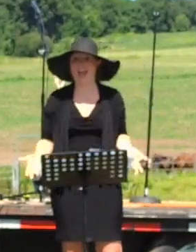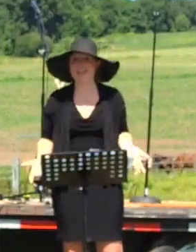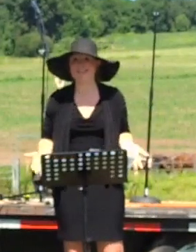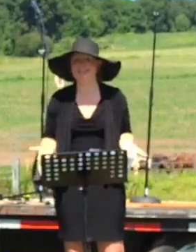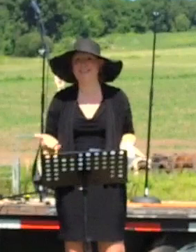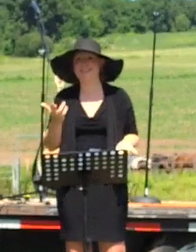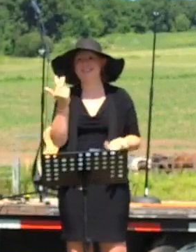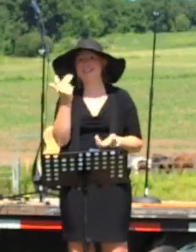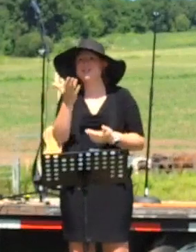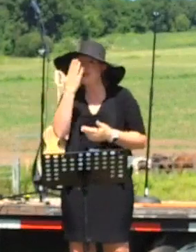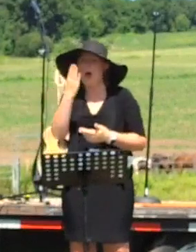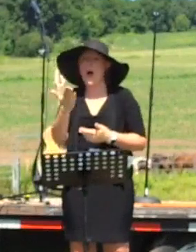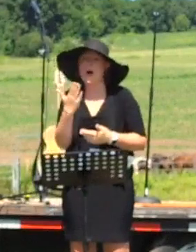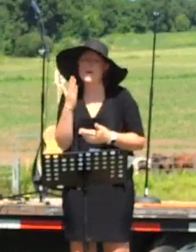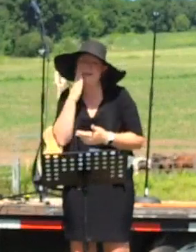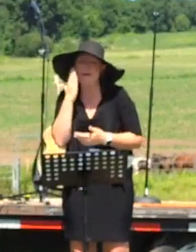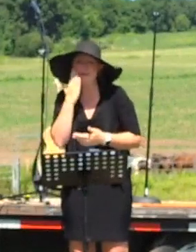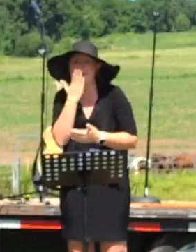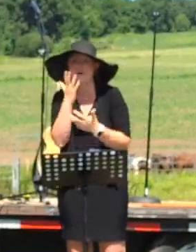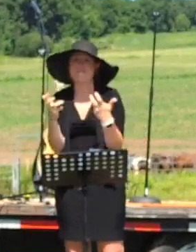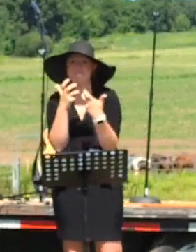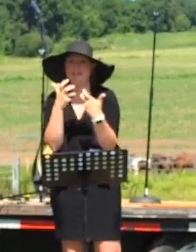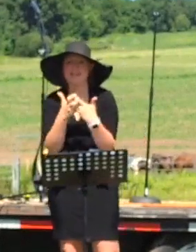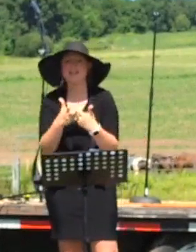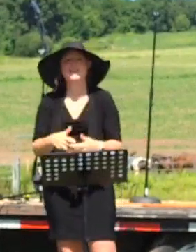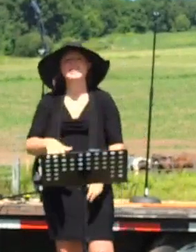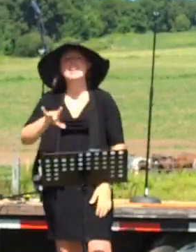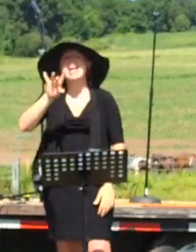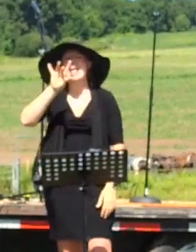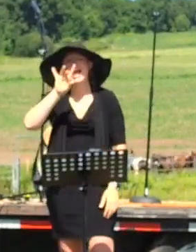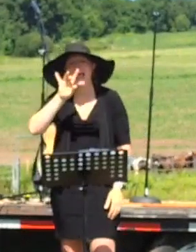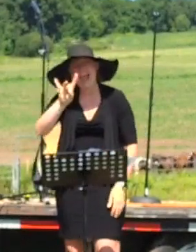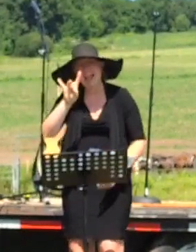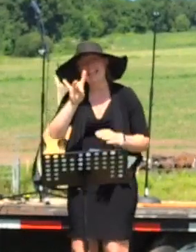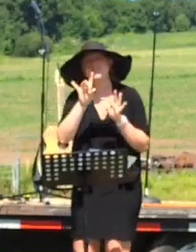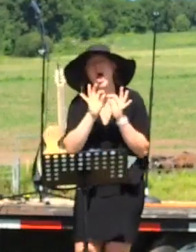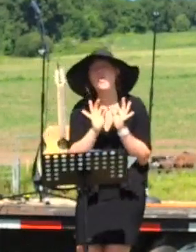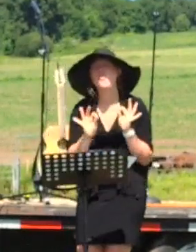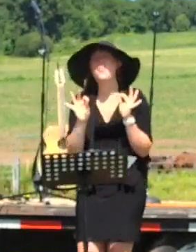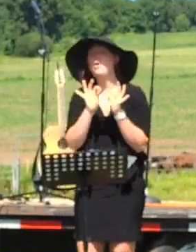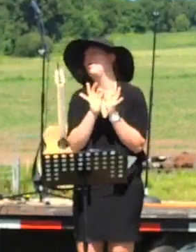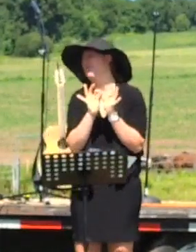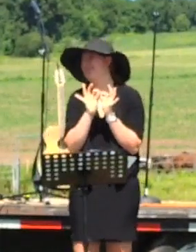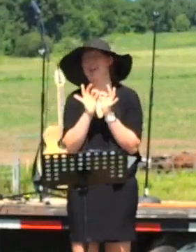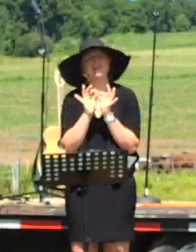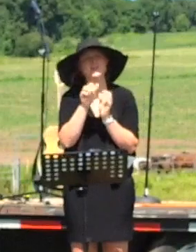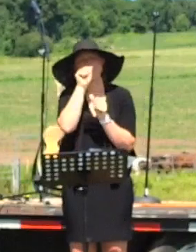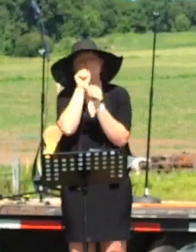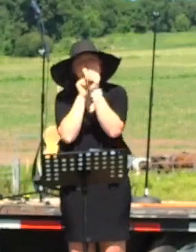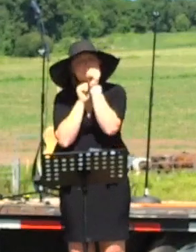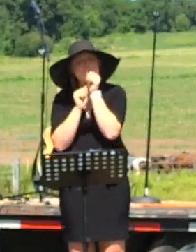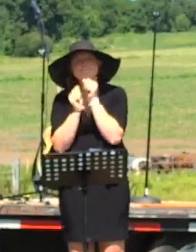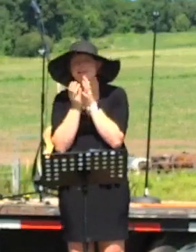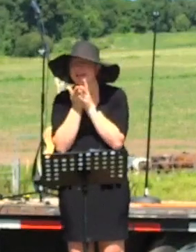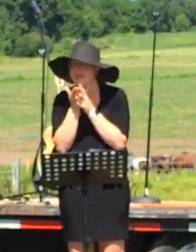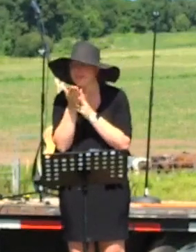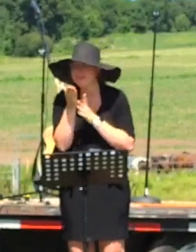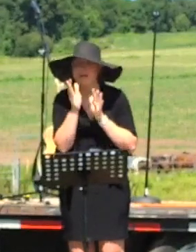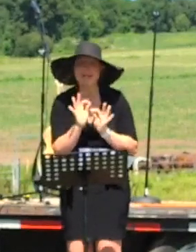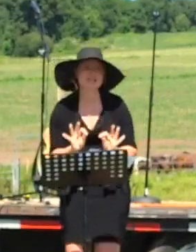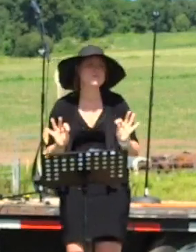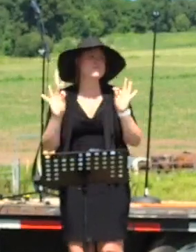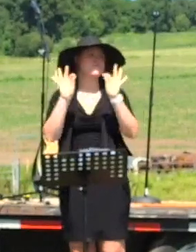eventually. So eights will make it worth your while. I promise you, if you have an eight in your life, they are